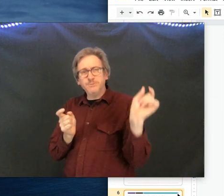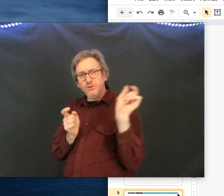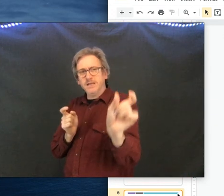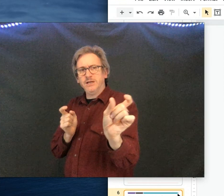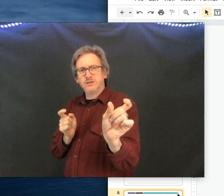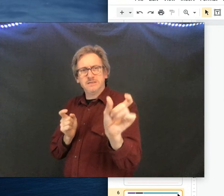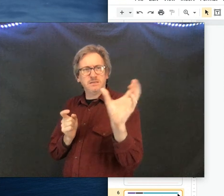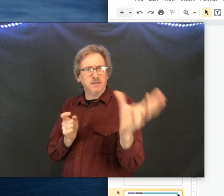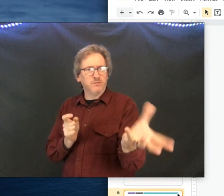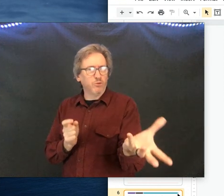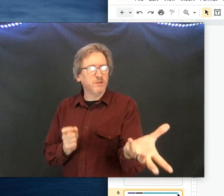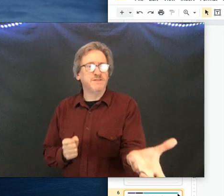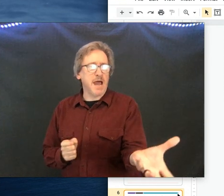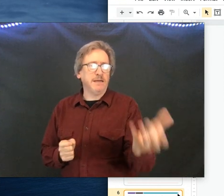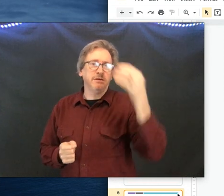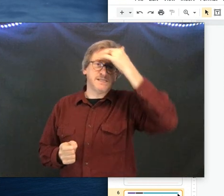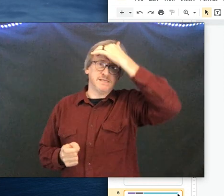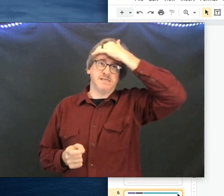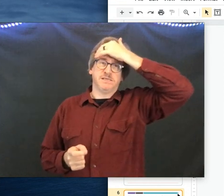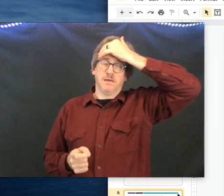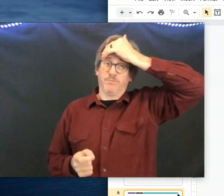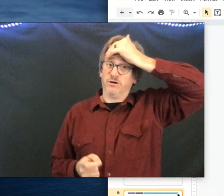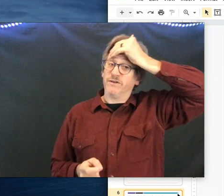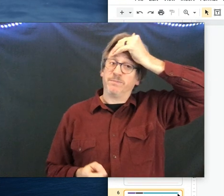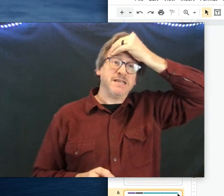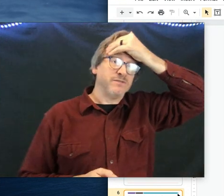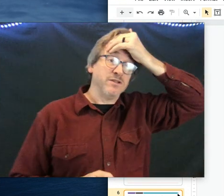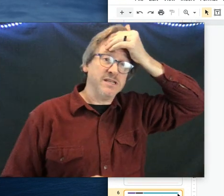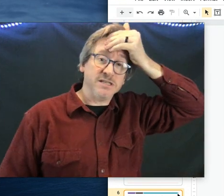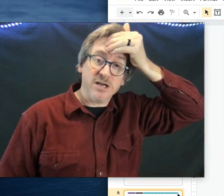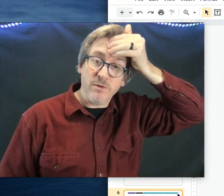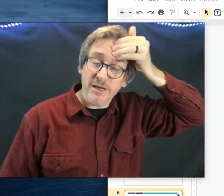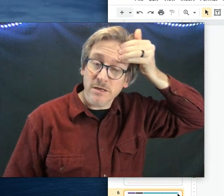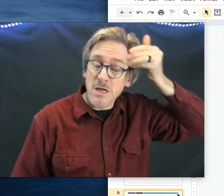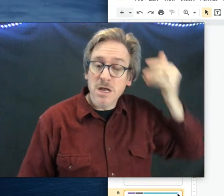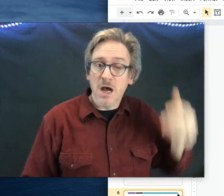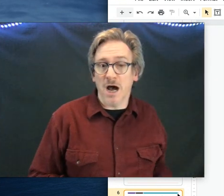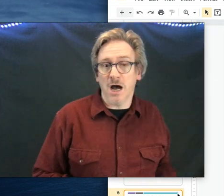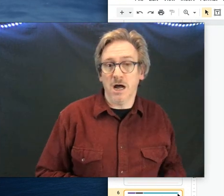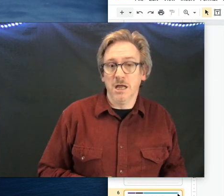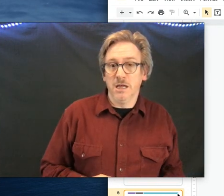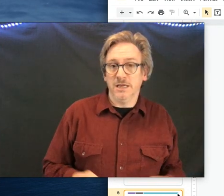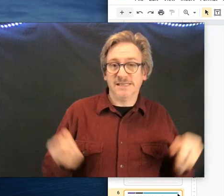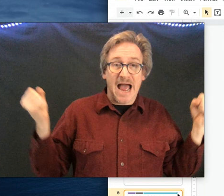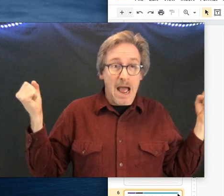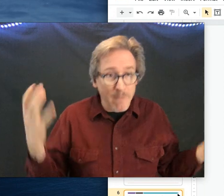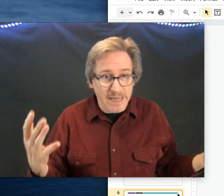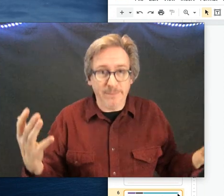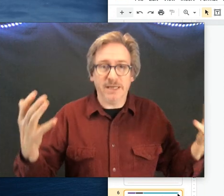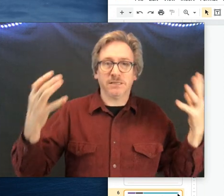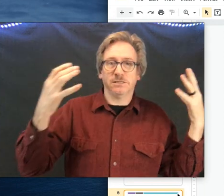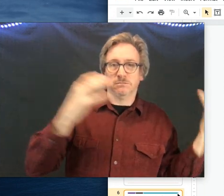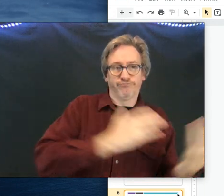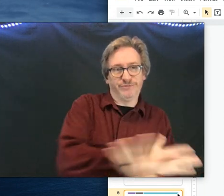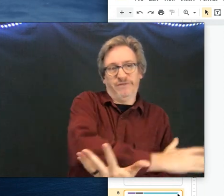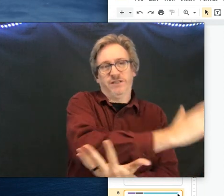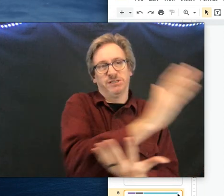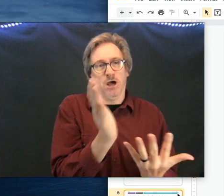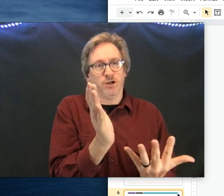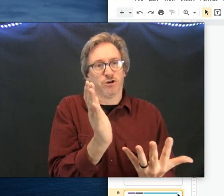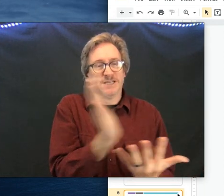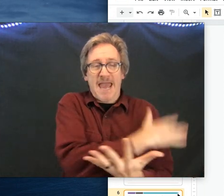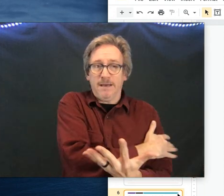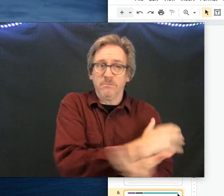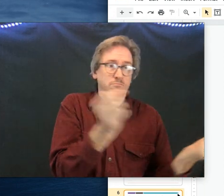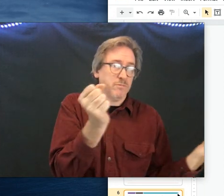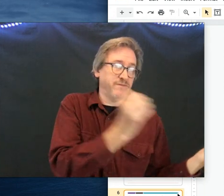I could put in here the rule of 9 because this is a perfect place for these to go in. Is how many minutes? If it's